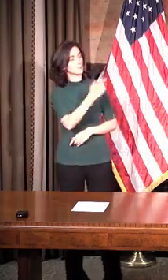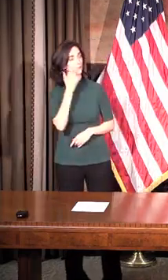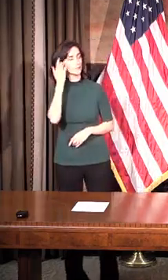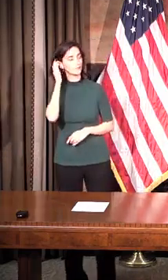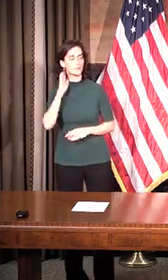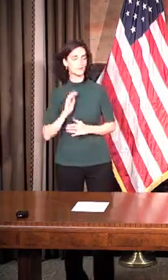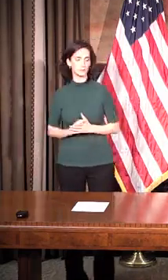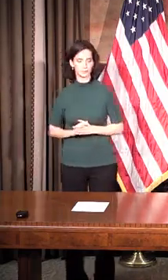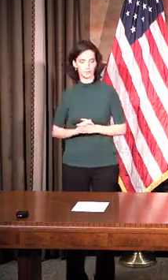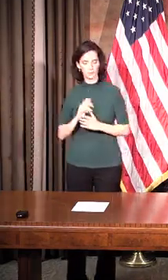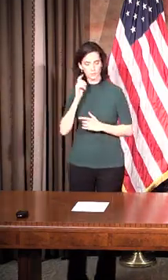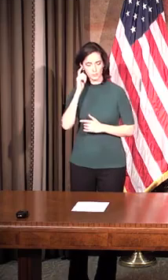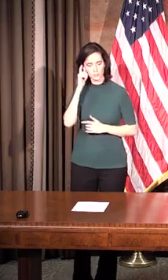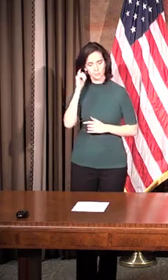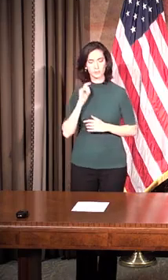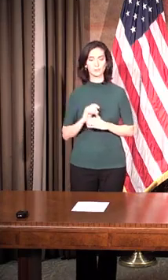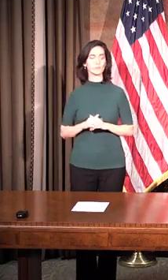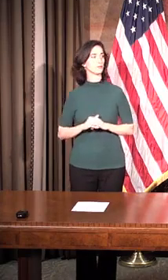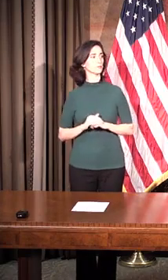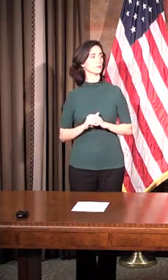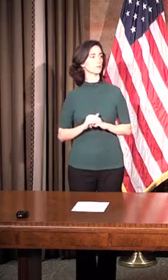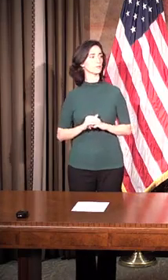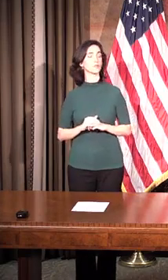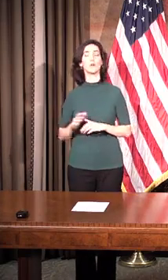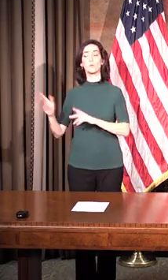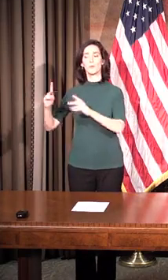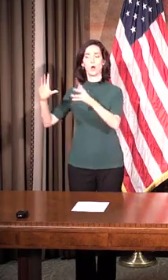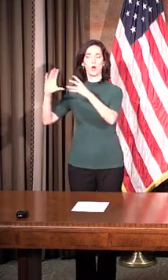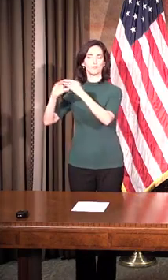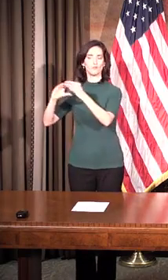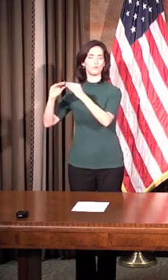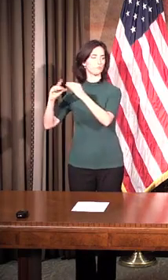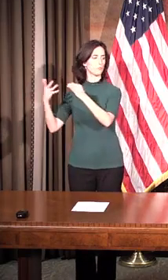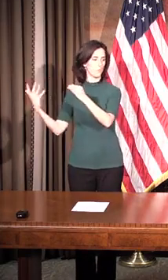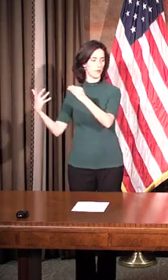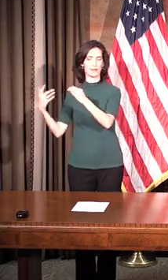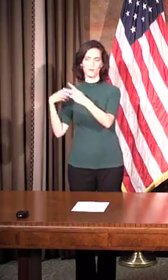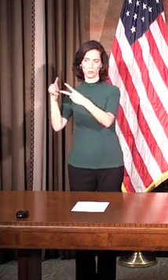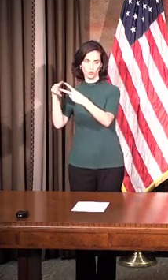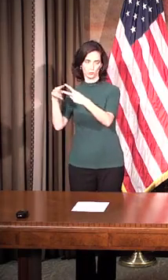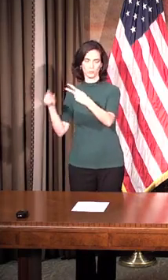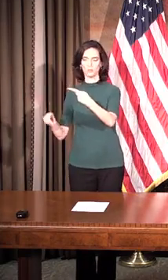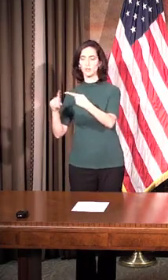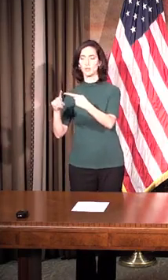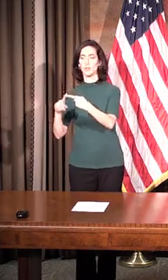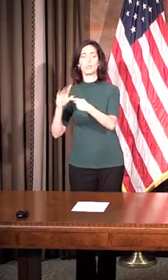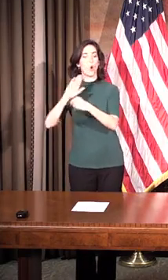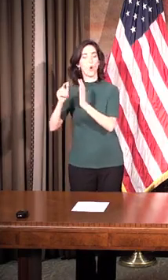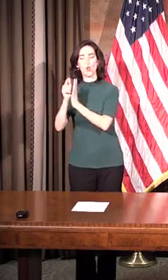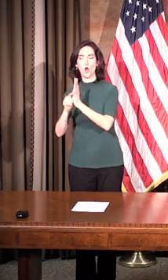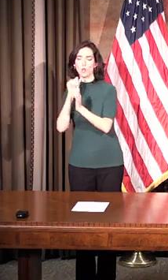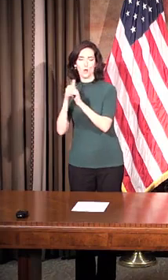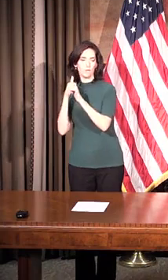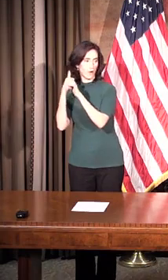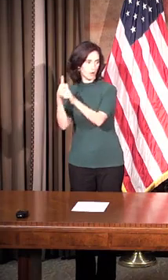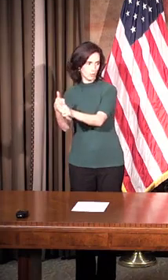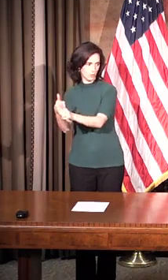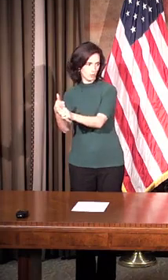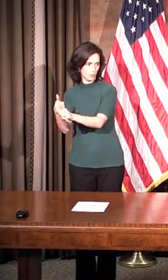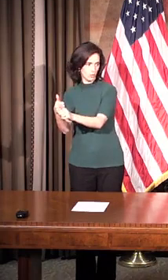sound like they're twofold. One, that the entire statute is not constitutional on its face, and the other is that they didn't follow the public